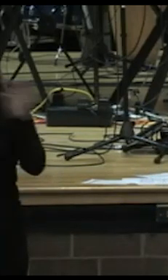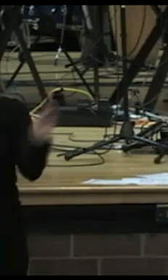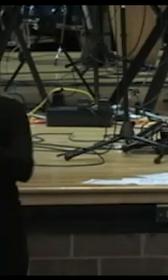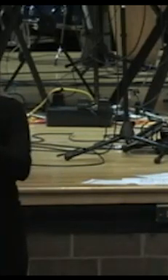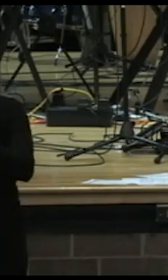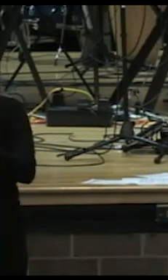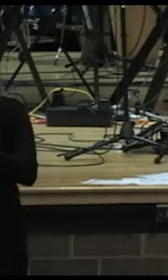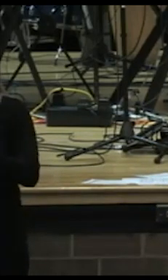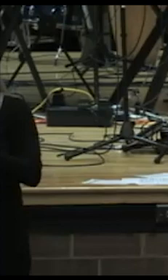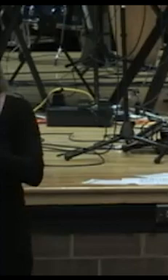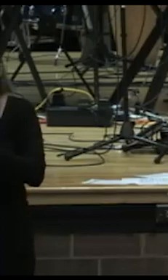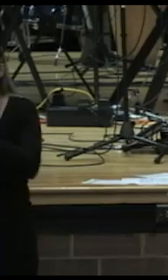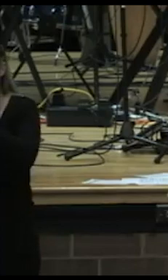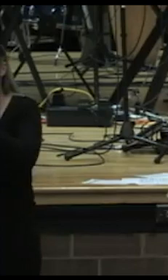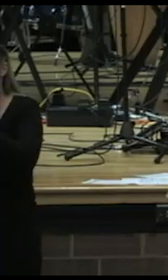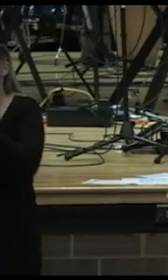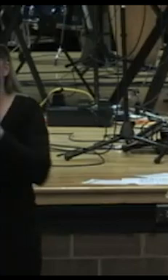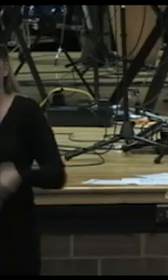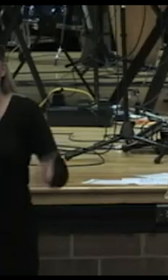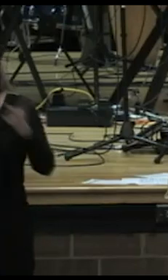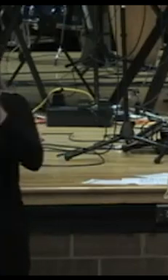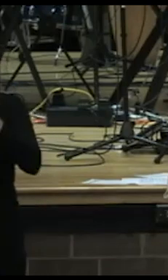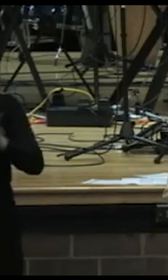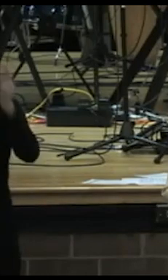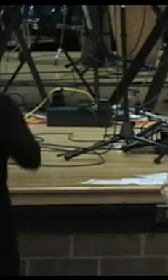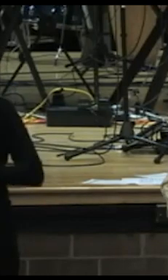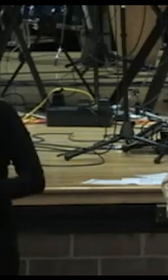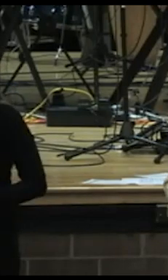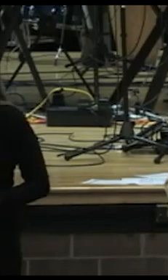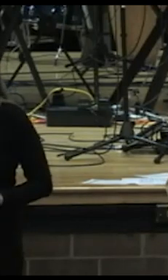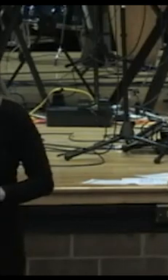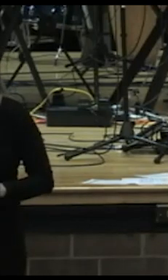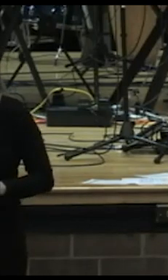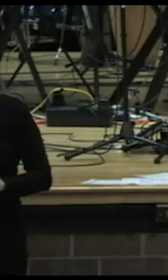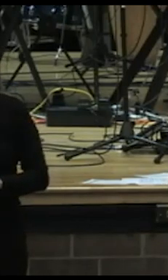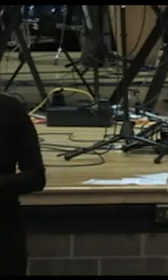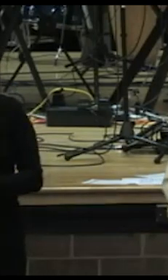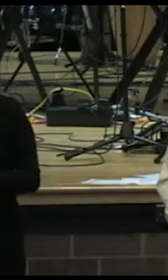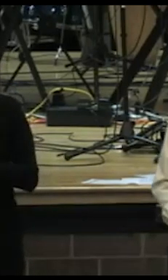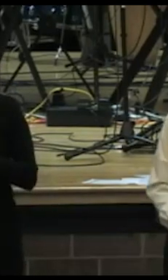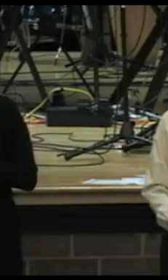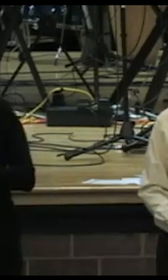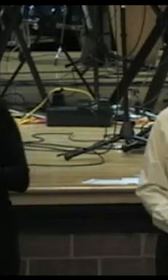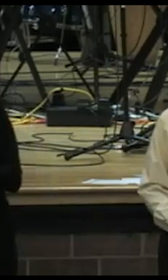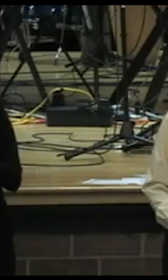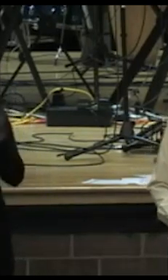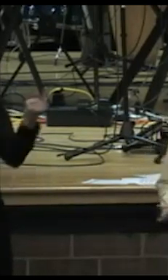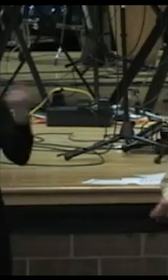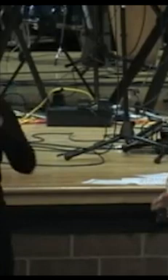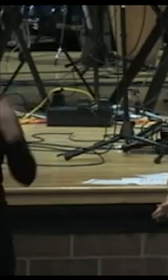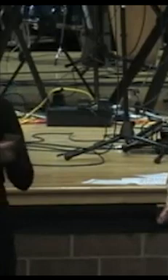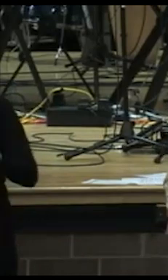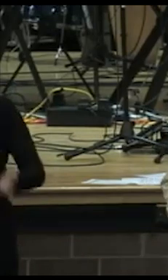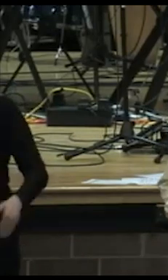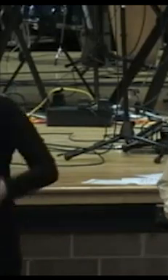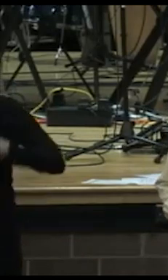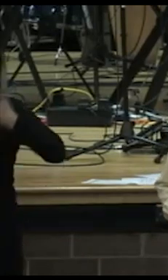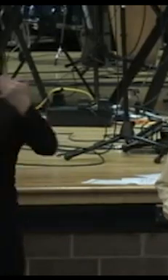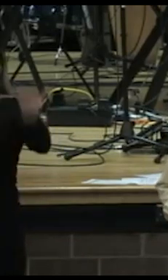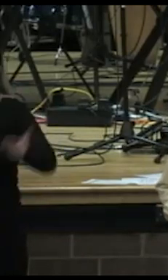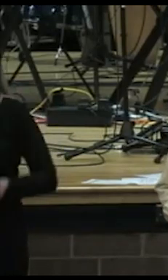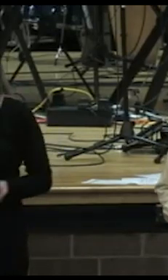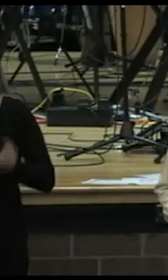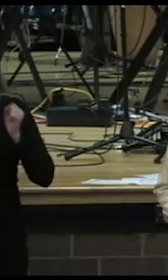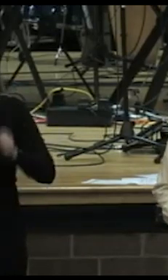for love for the lonely and the needy, Lord. That we would be a home for the lonely and the needy. Can you imagine if